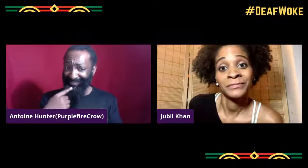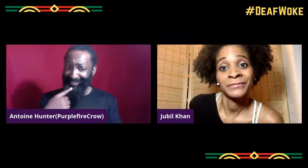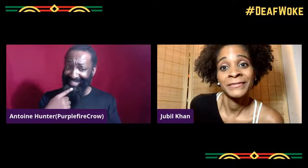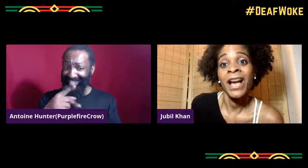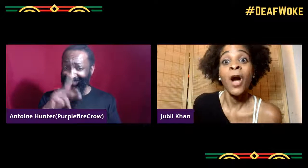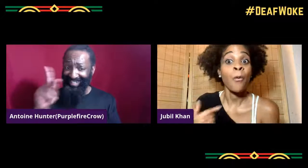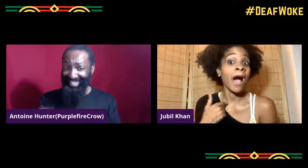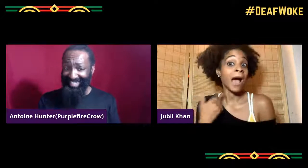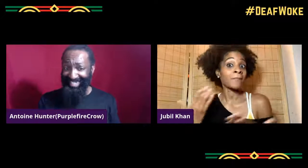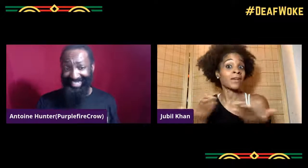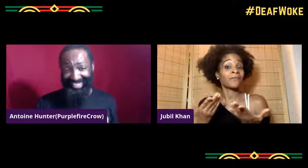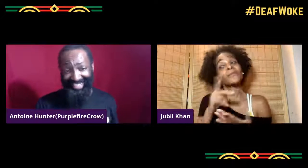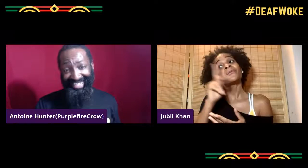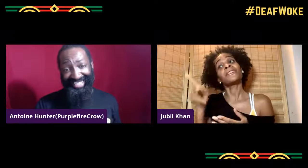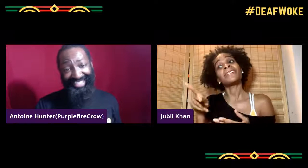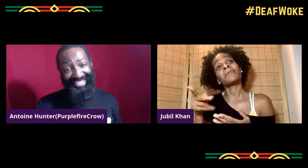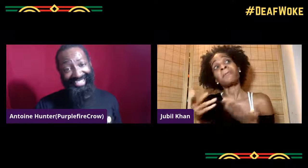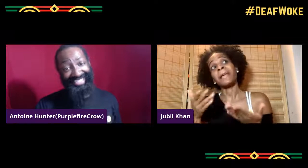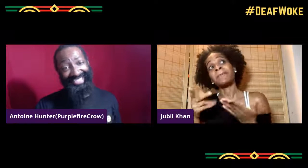You miss Philly?